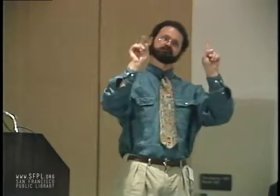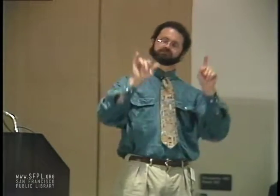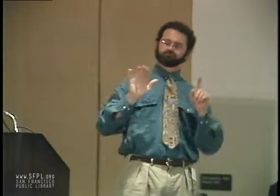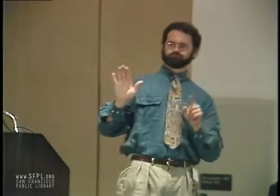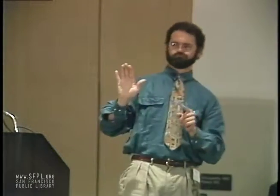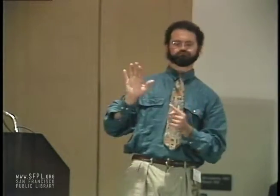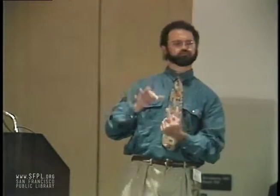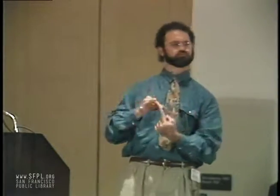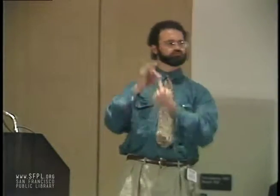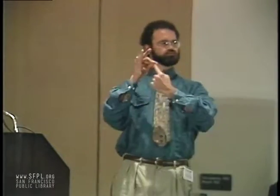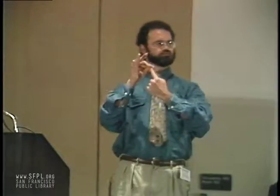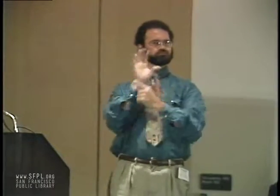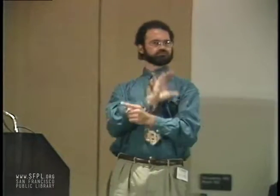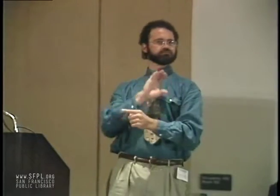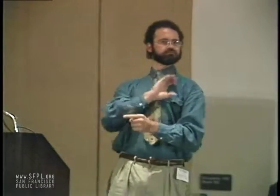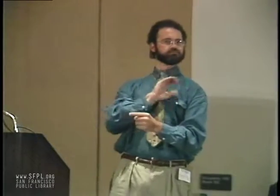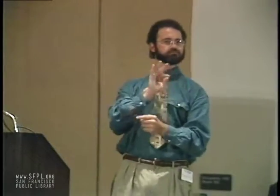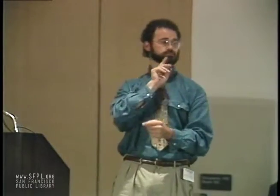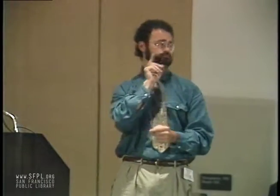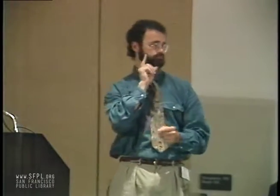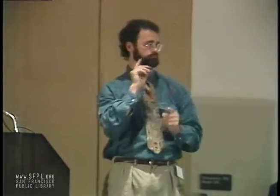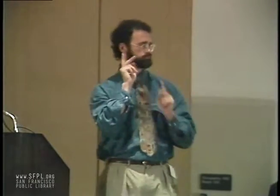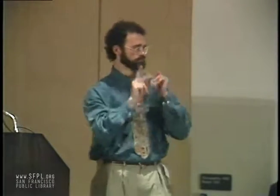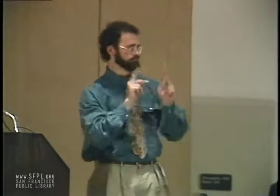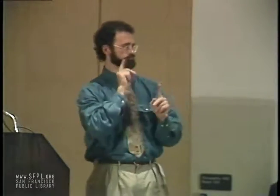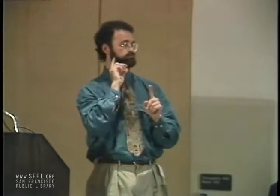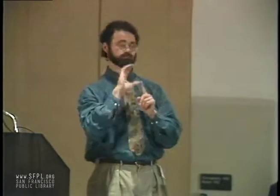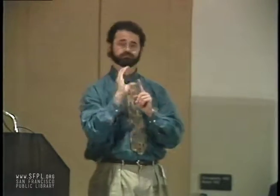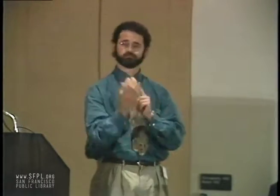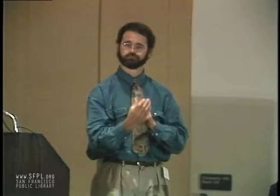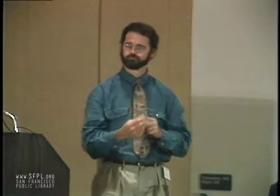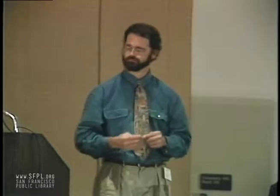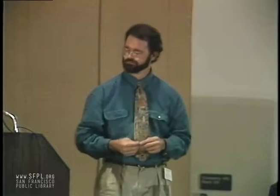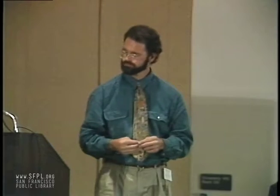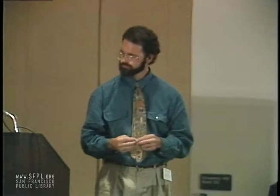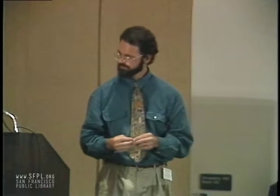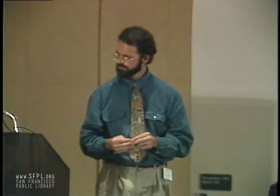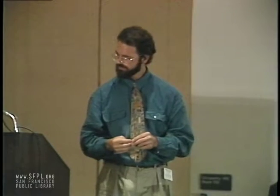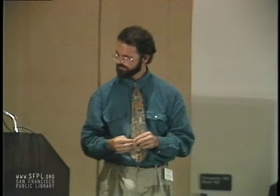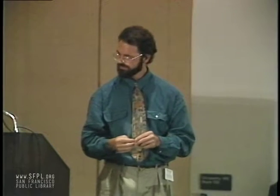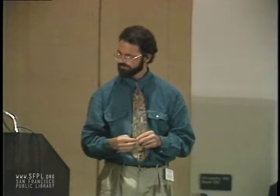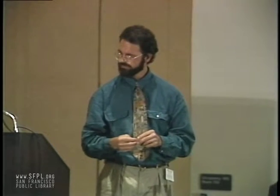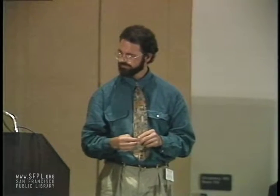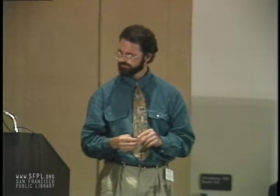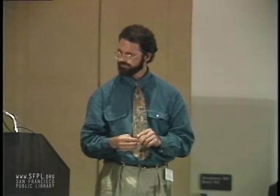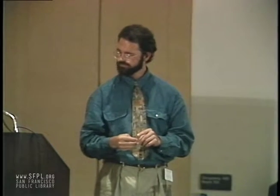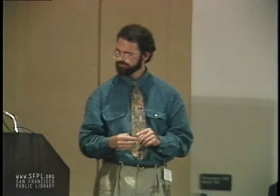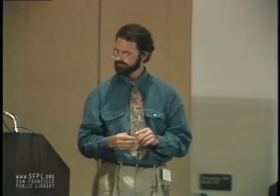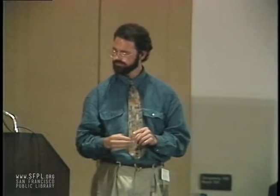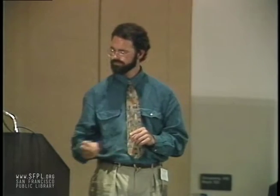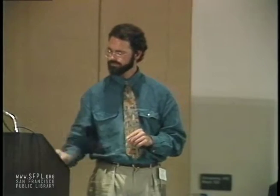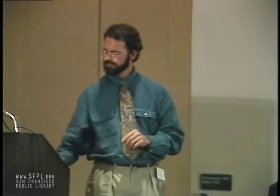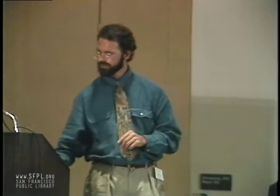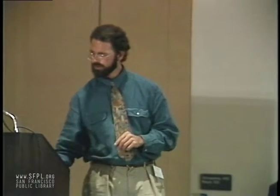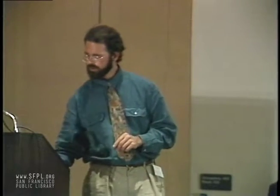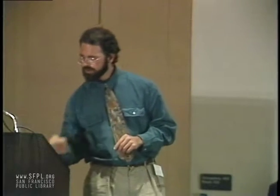There's a very strong value for the preservation of cultures and the characteristics of deaf people.